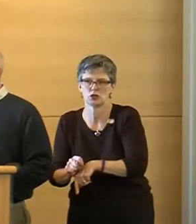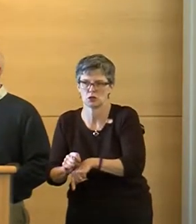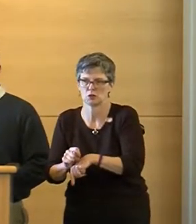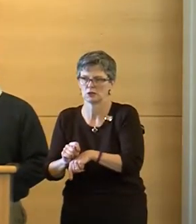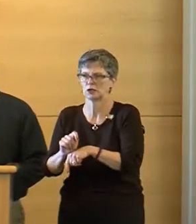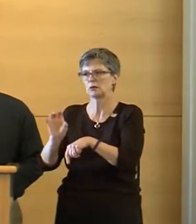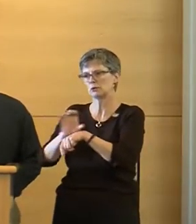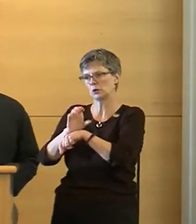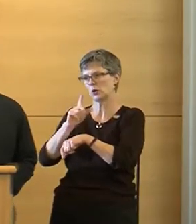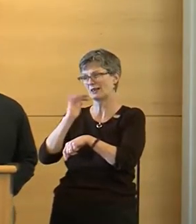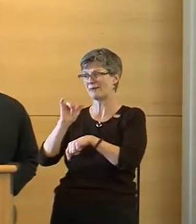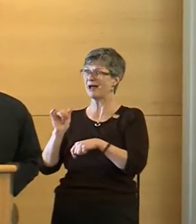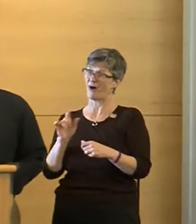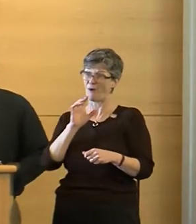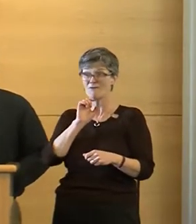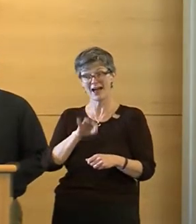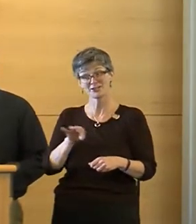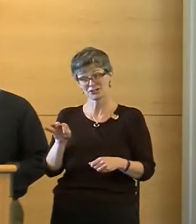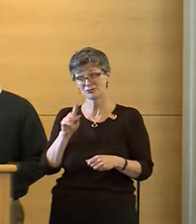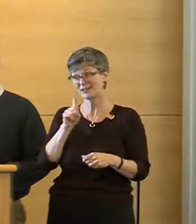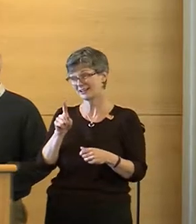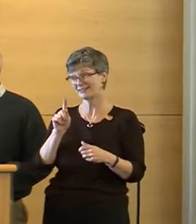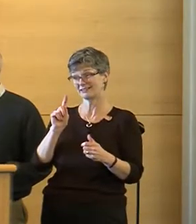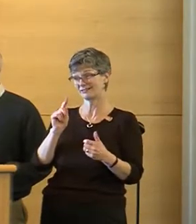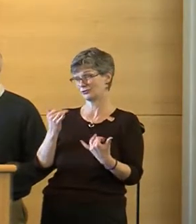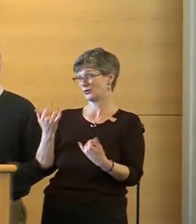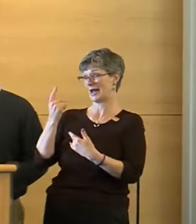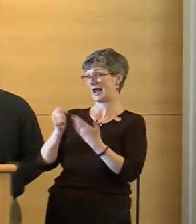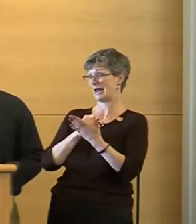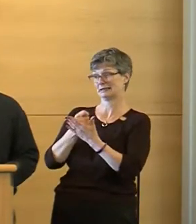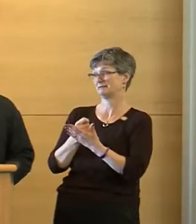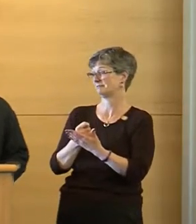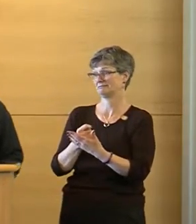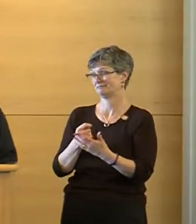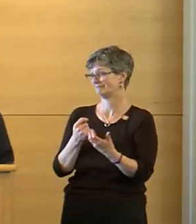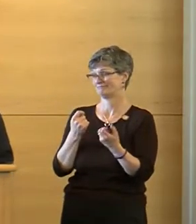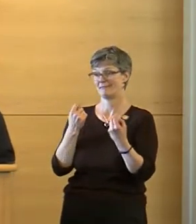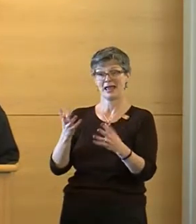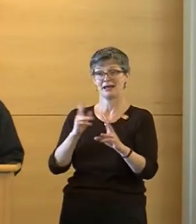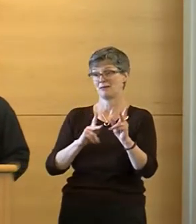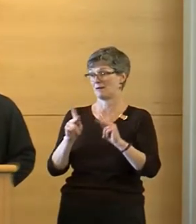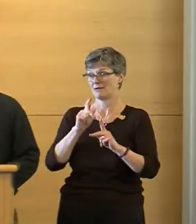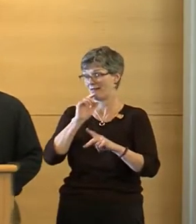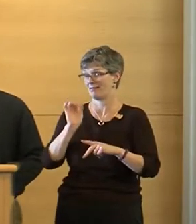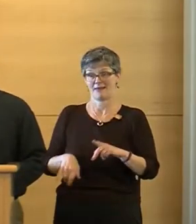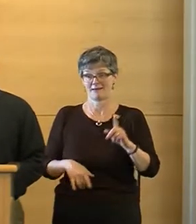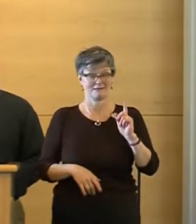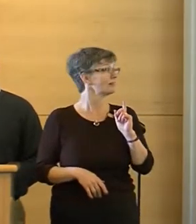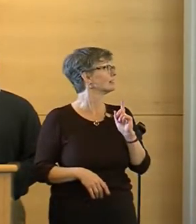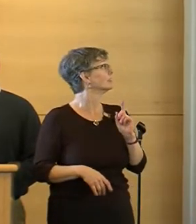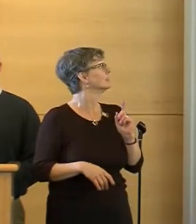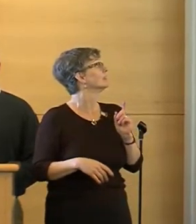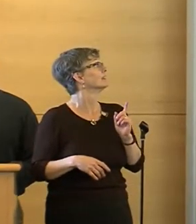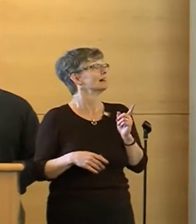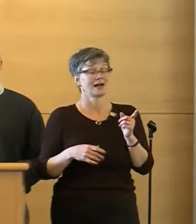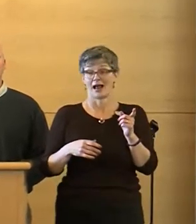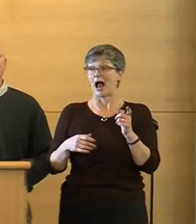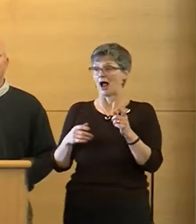input, and that came first, and then a little bit later, the mouse. So you might also have a mouse for